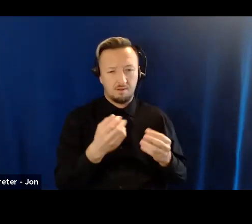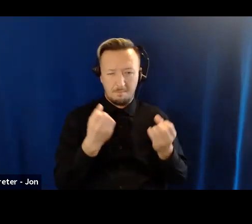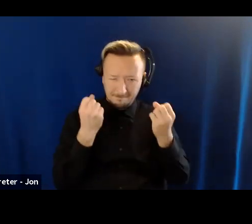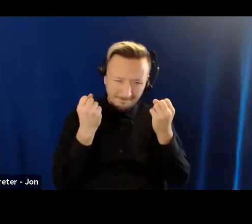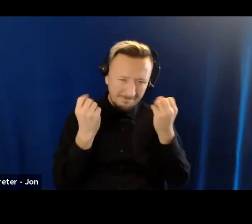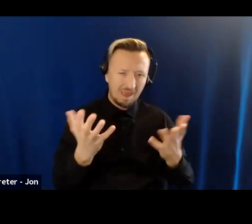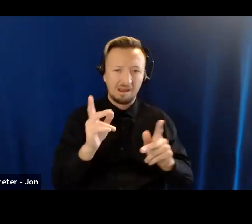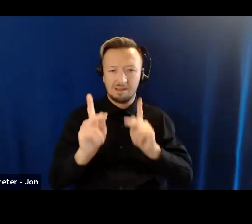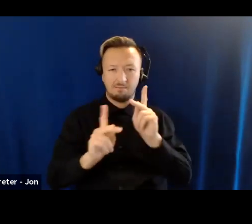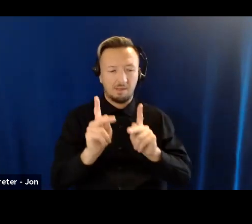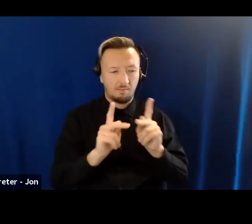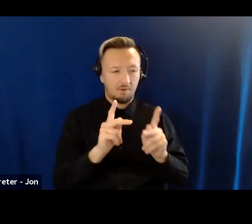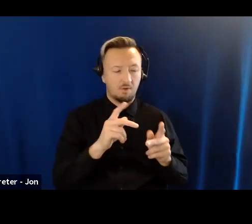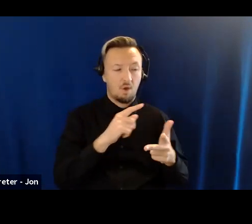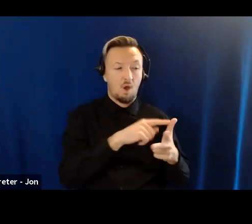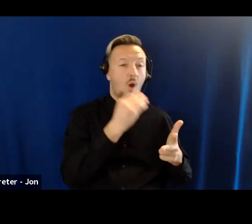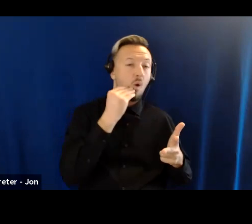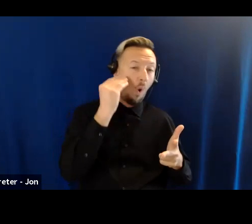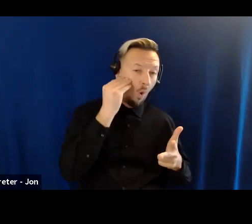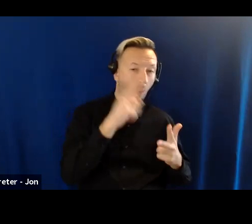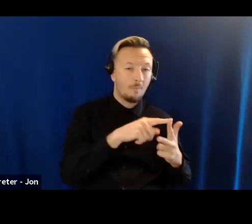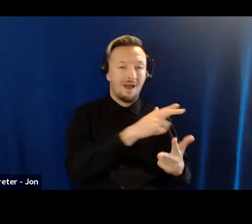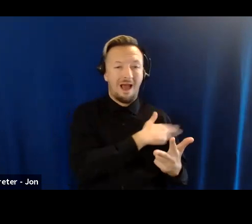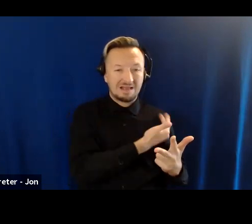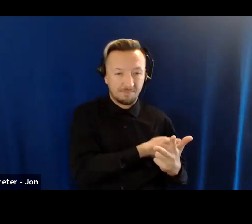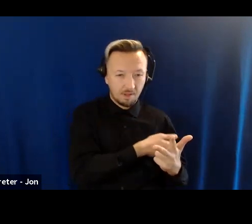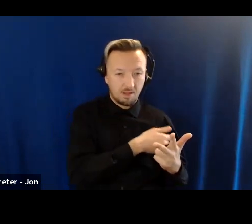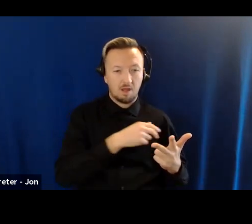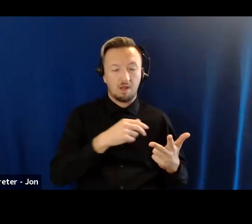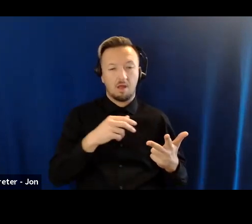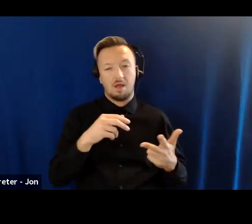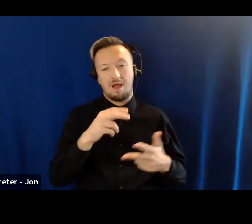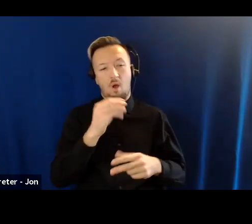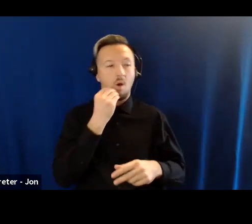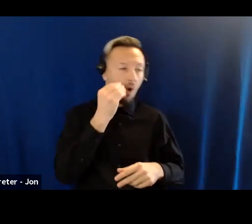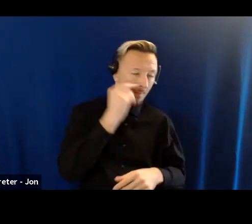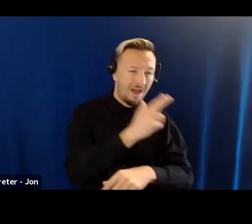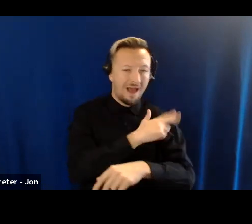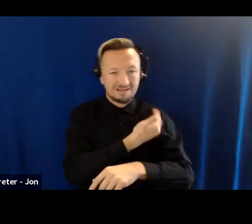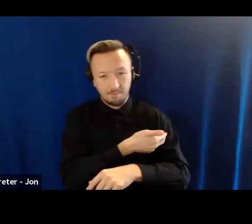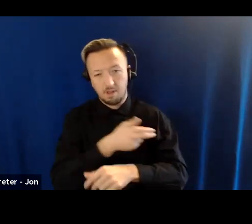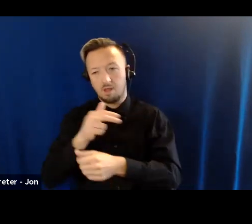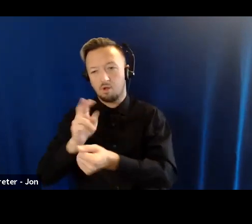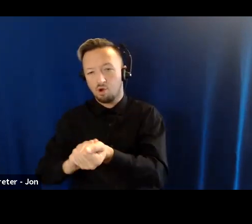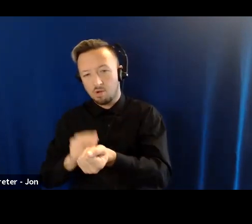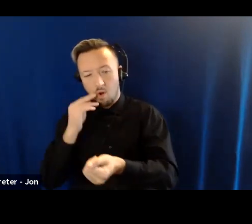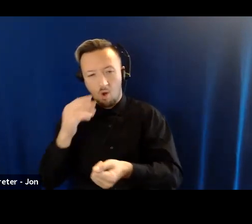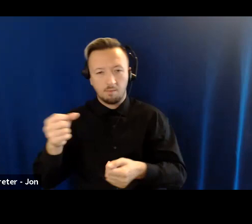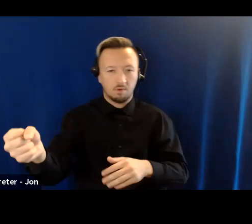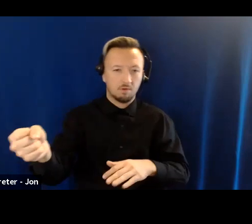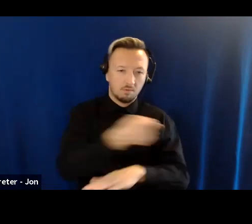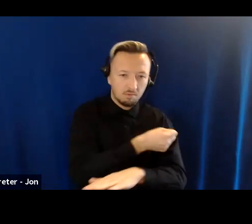hospital, facilities, hospitals, home, back and forth. And that